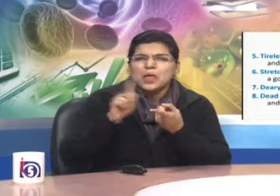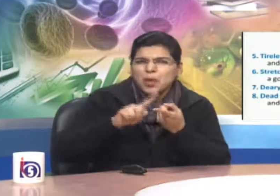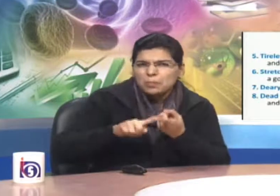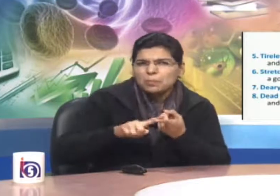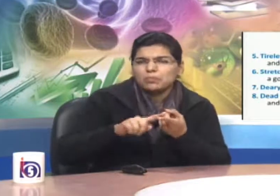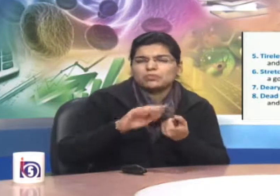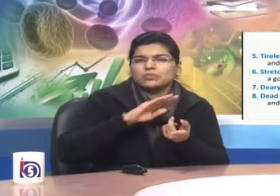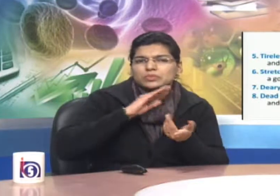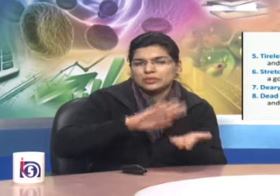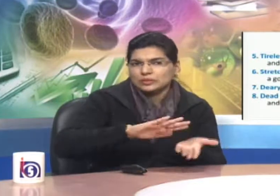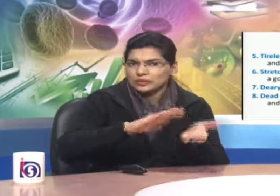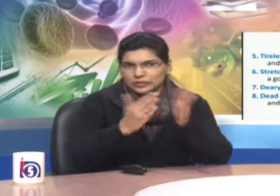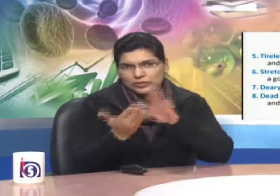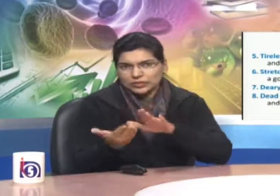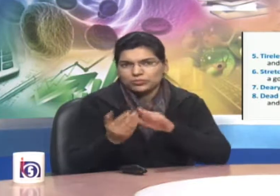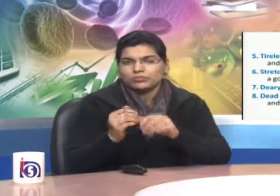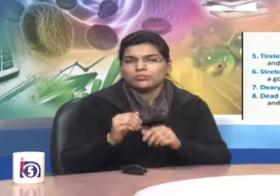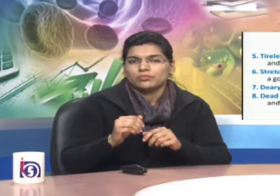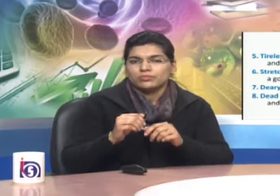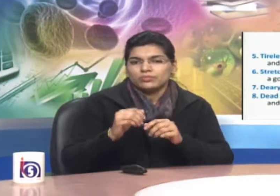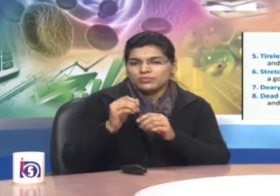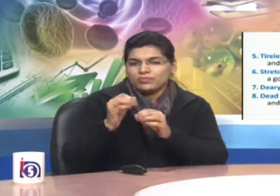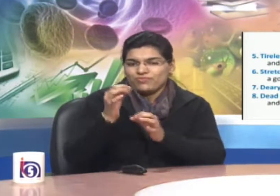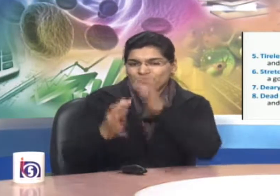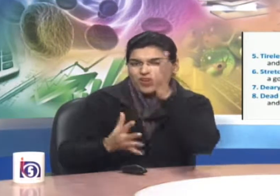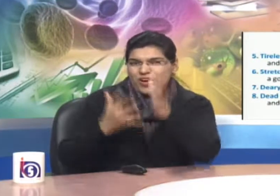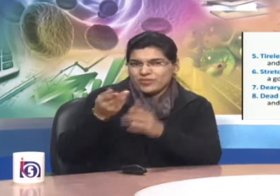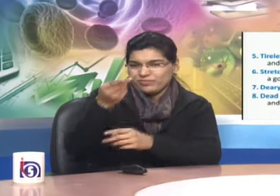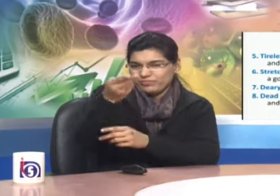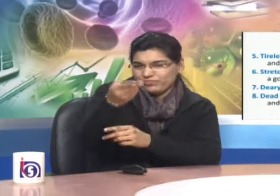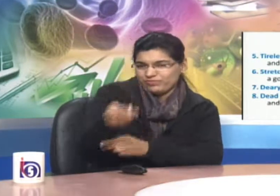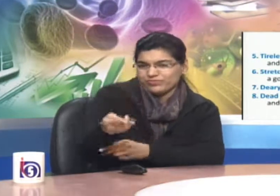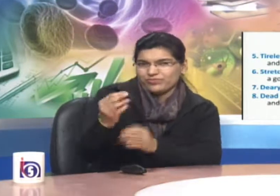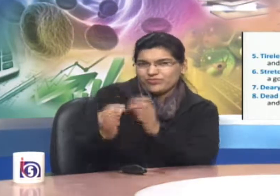Old traditional rituals and customs that are harmful.